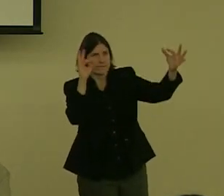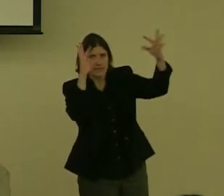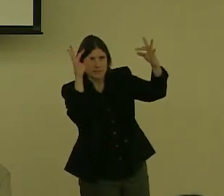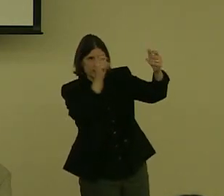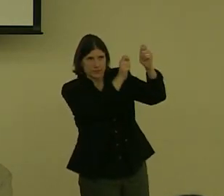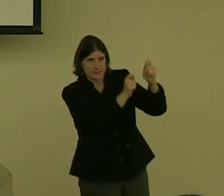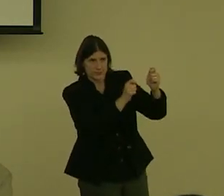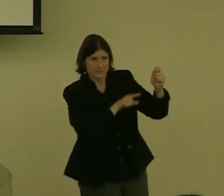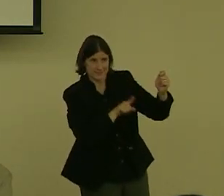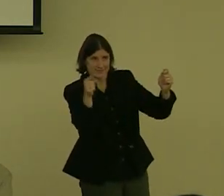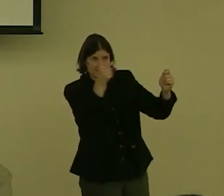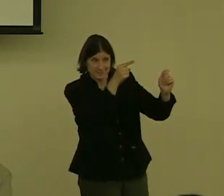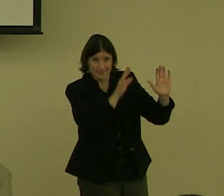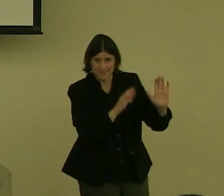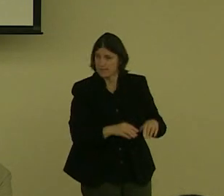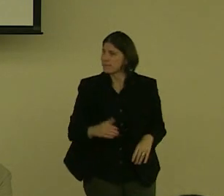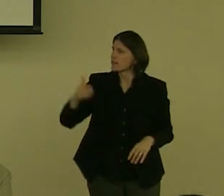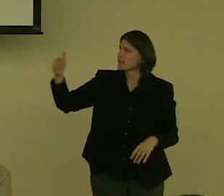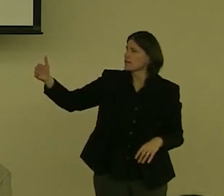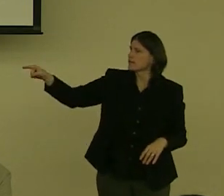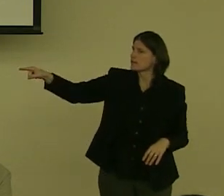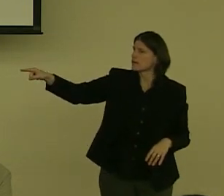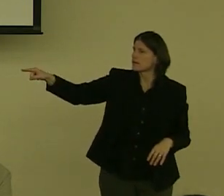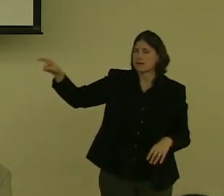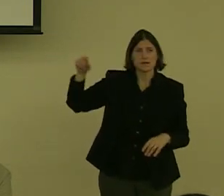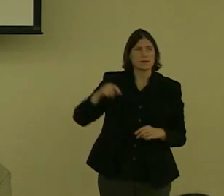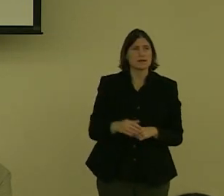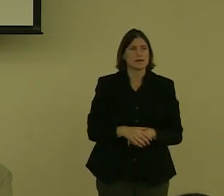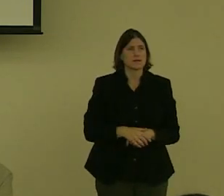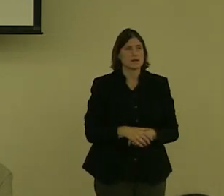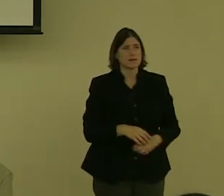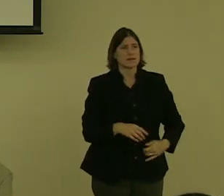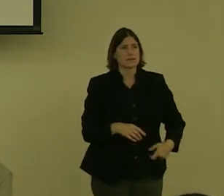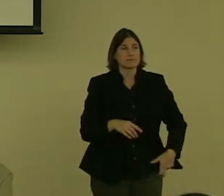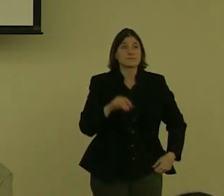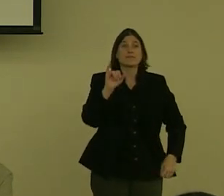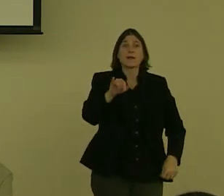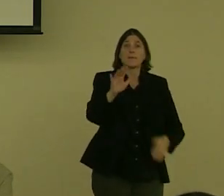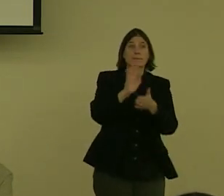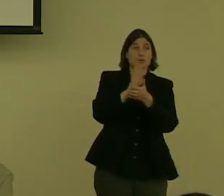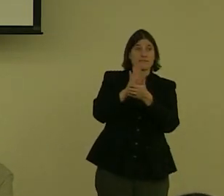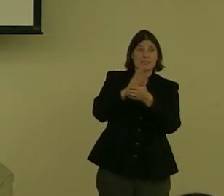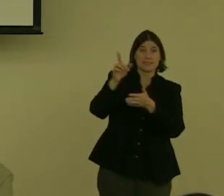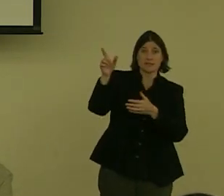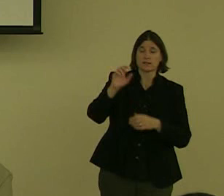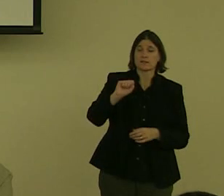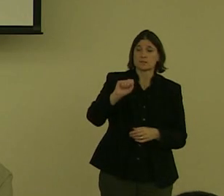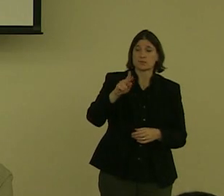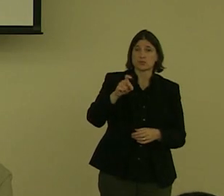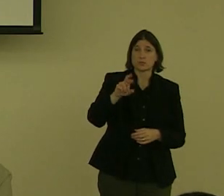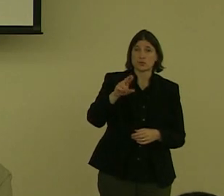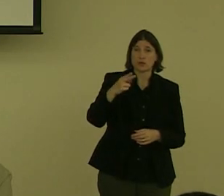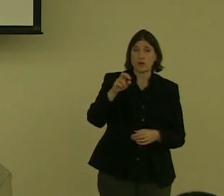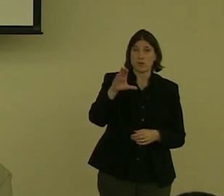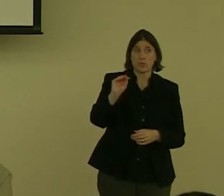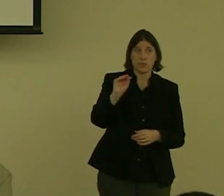the skin on this. I liked looking at what persists across creative teams and